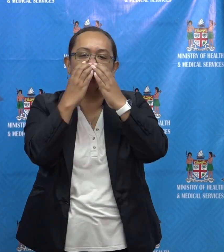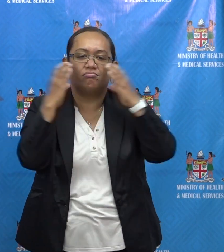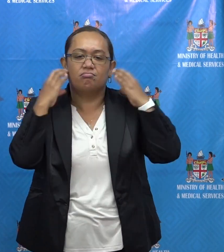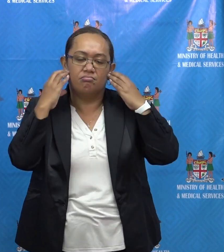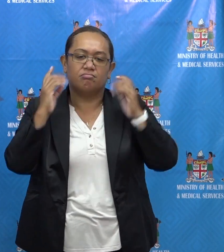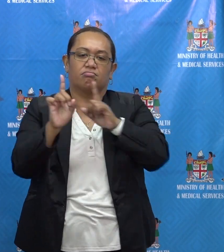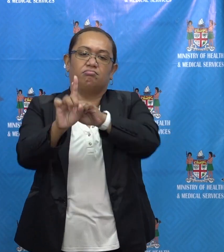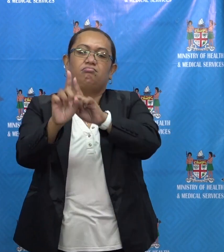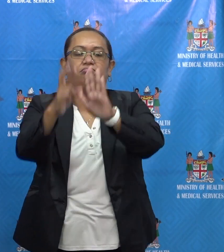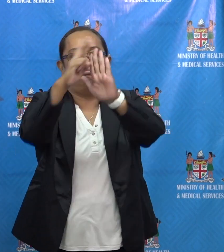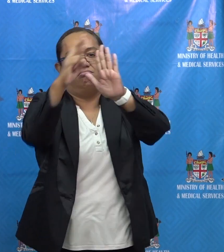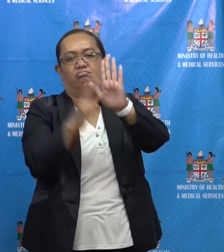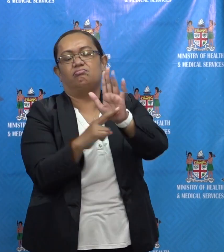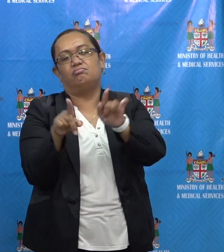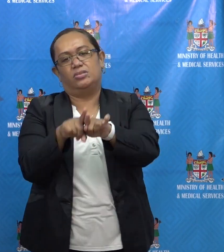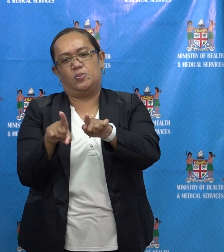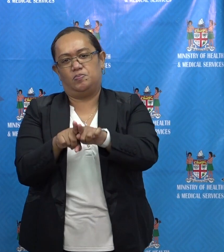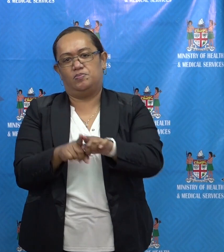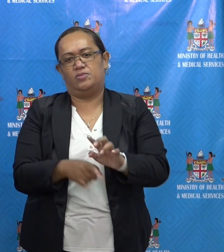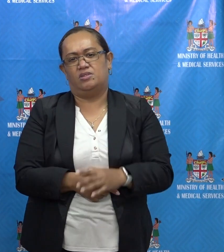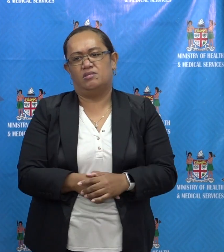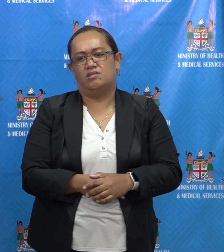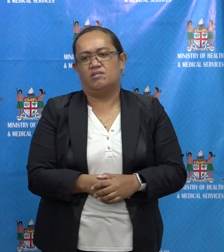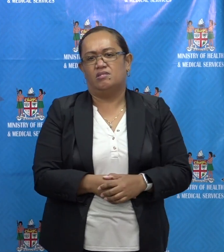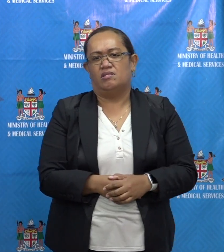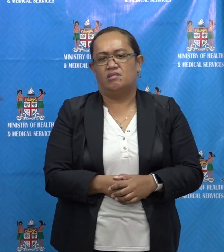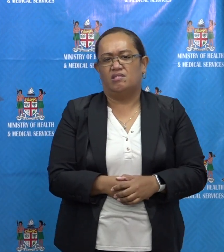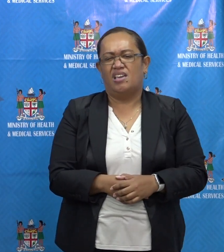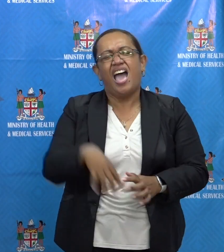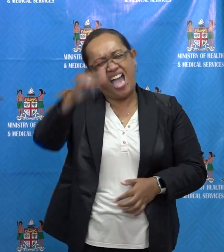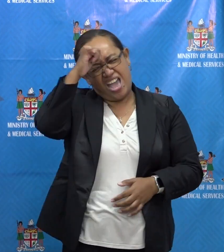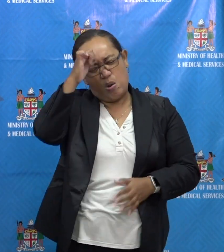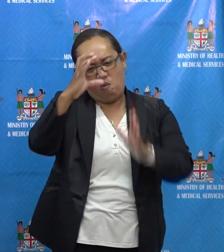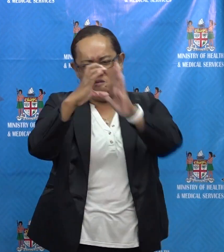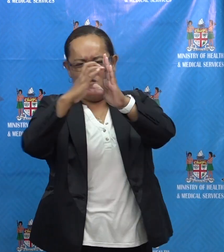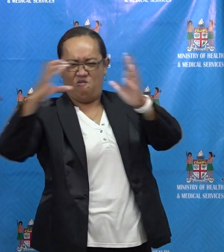And if it is within their own